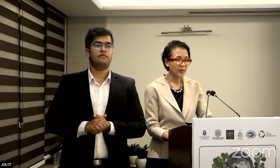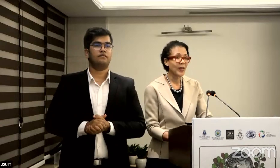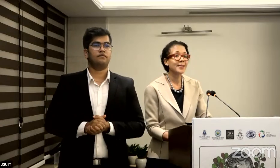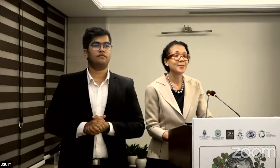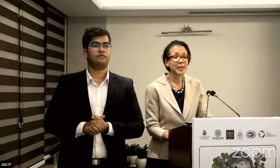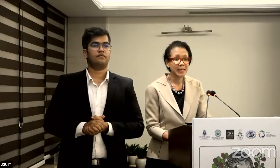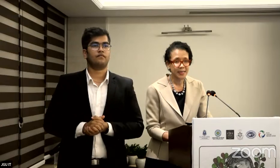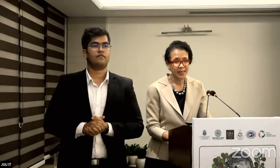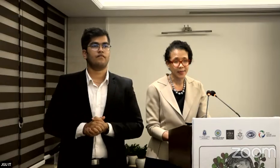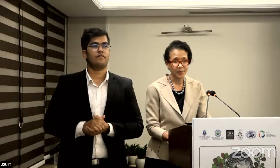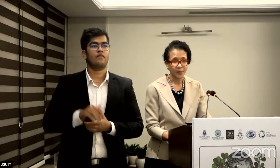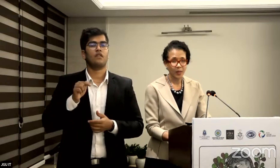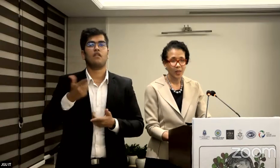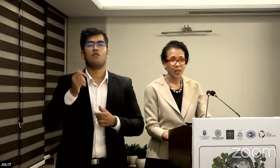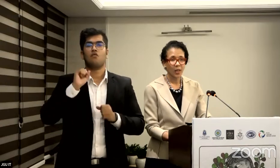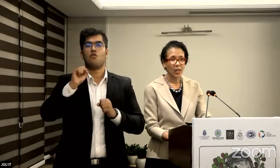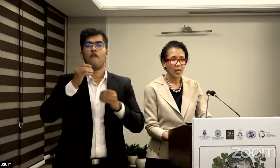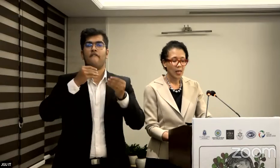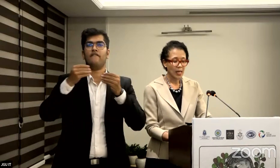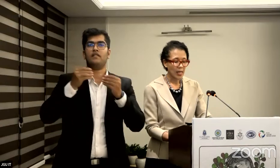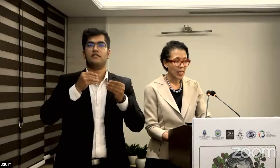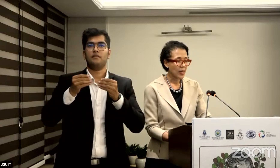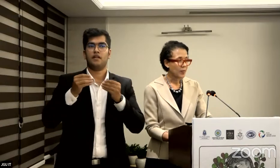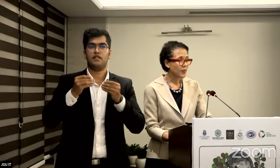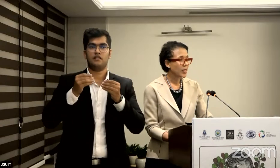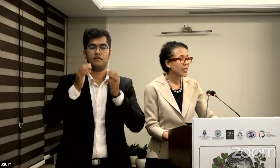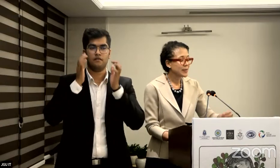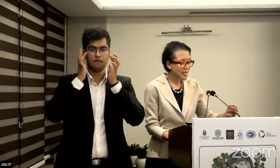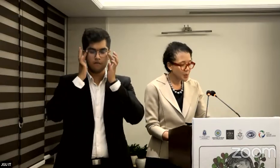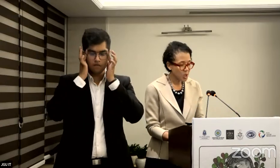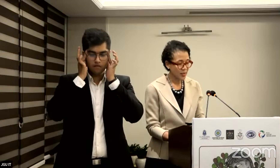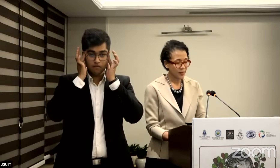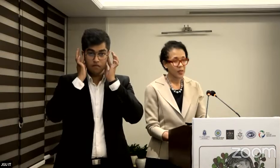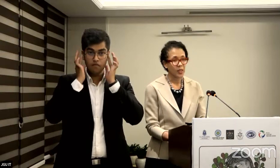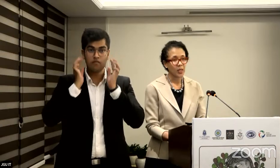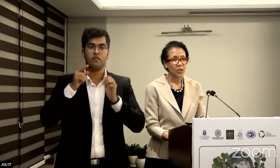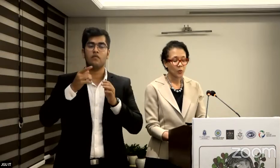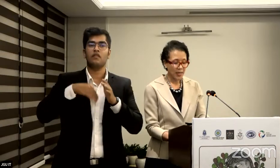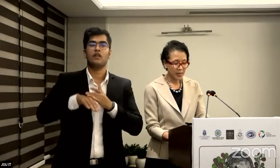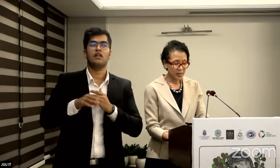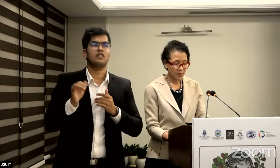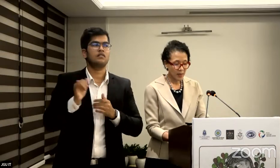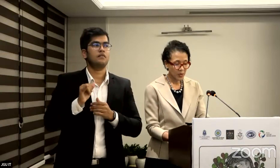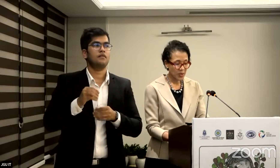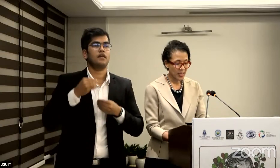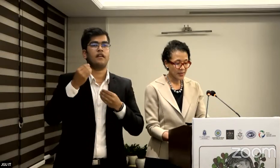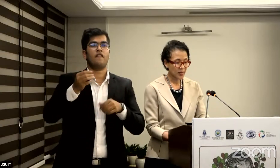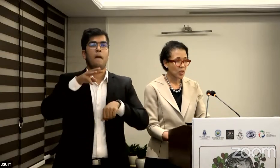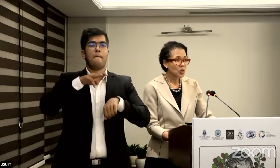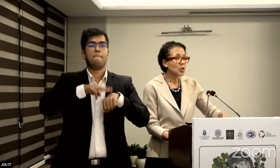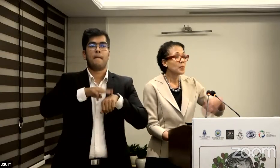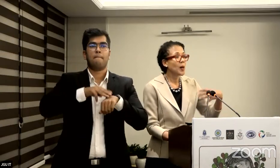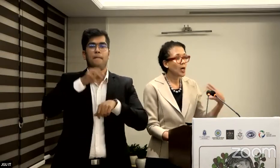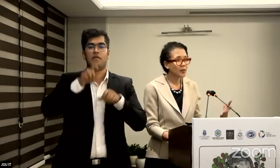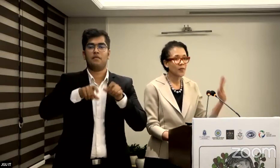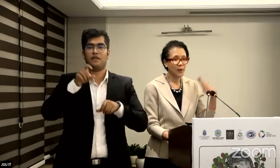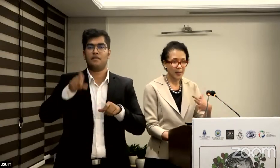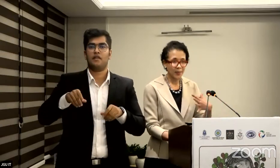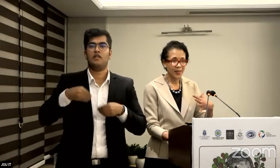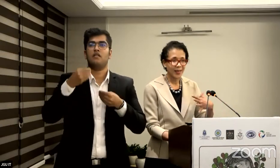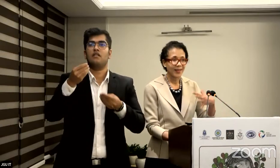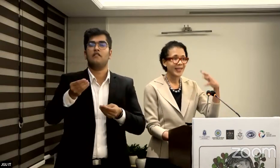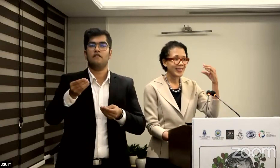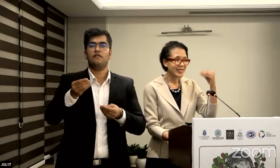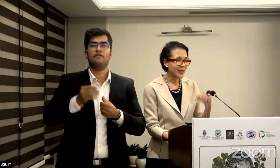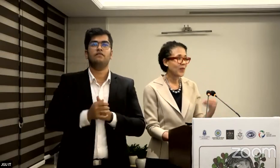established flexibility, an exemption granted to member states to depart